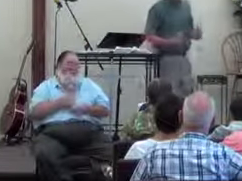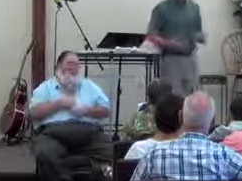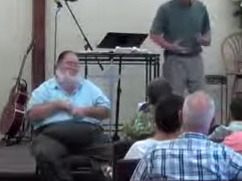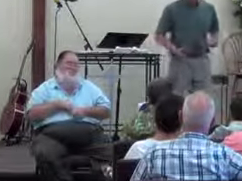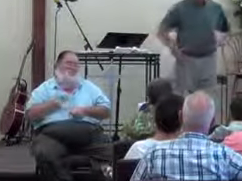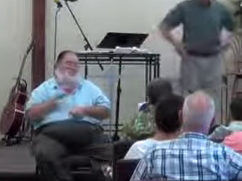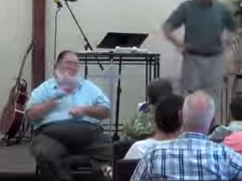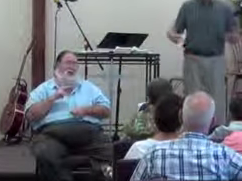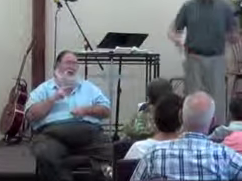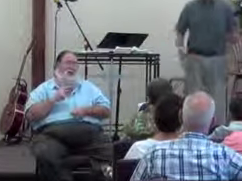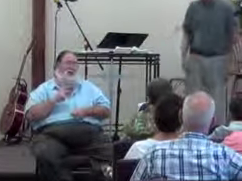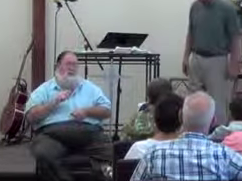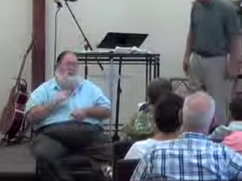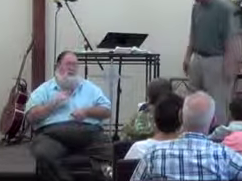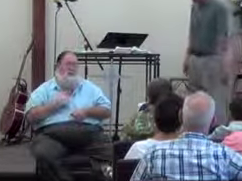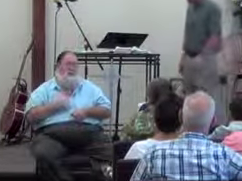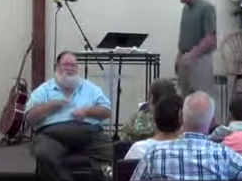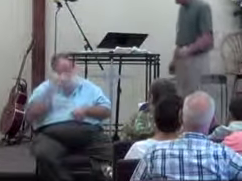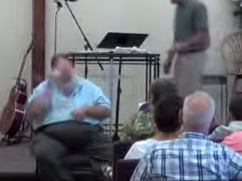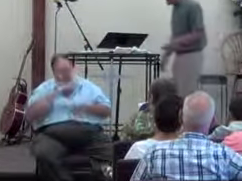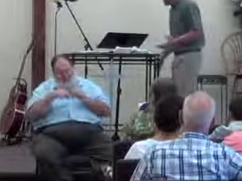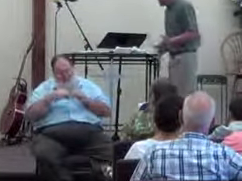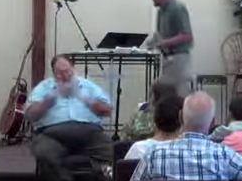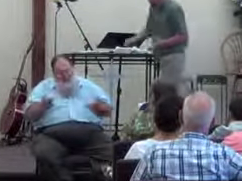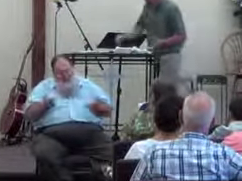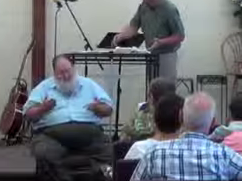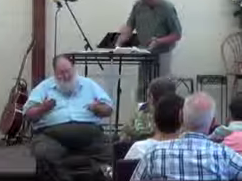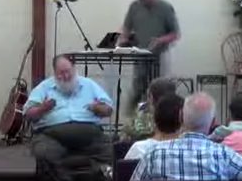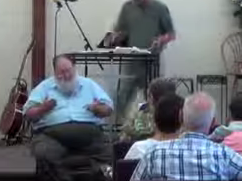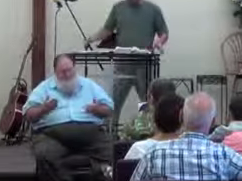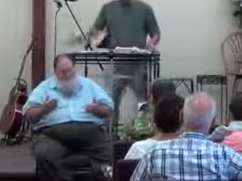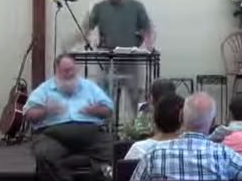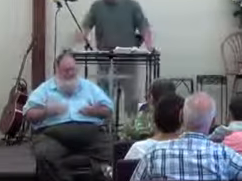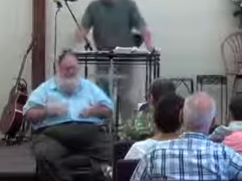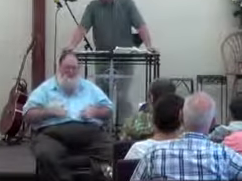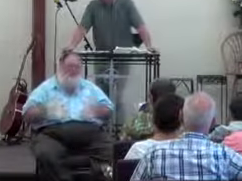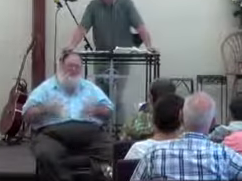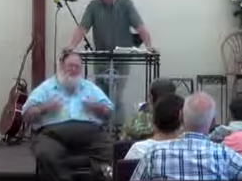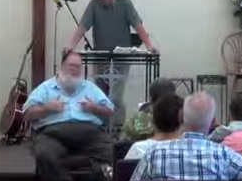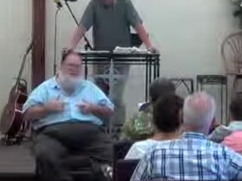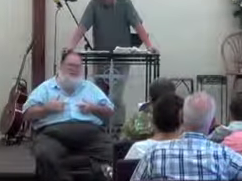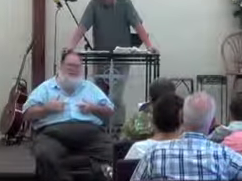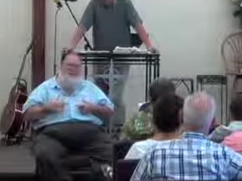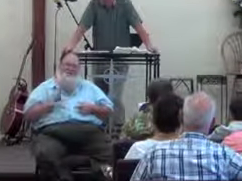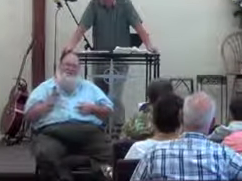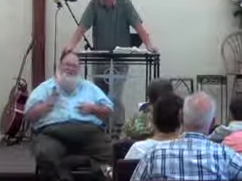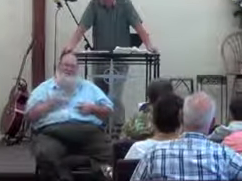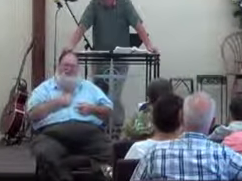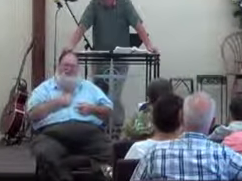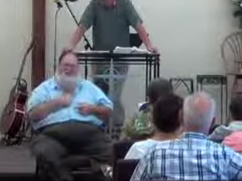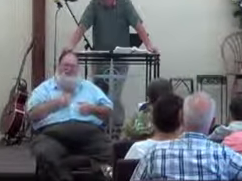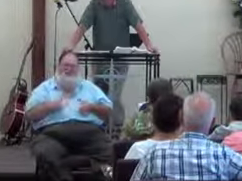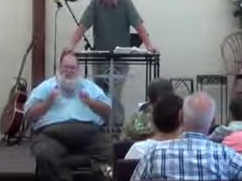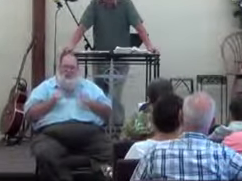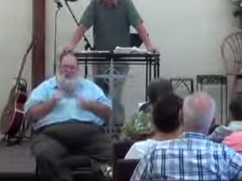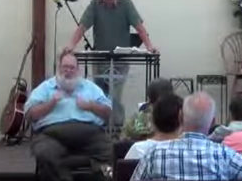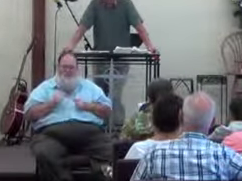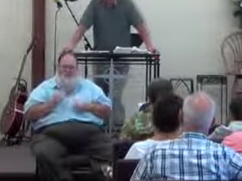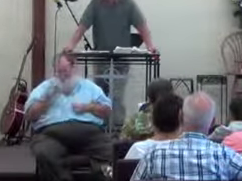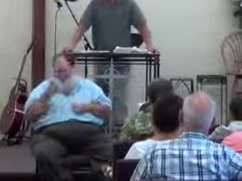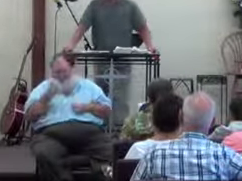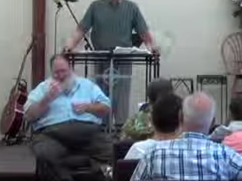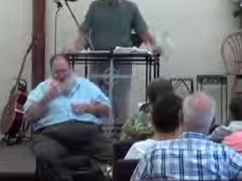just forget about things. We just live. We coexist. And we find ourselves quick to complain a whole lot more than quick to say thank you. When something's going on